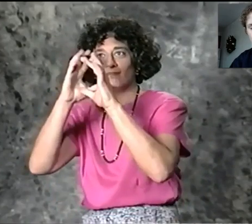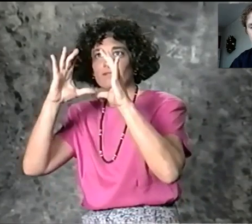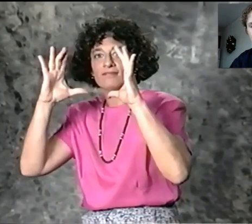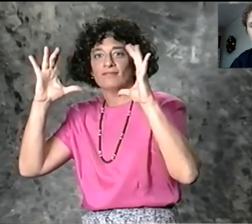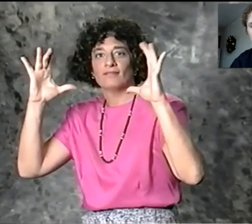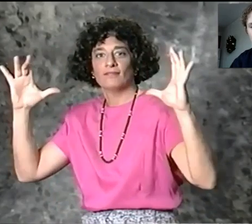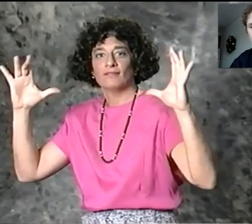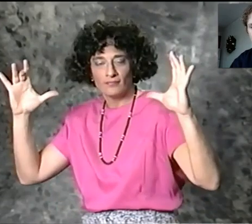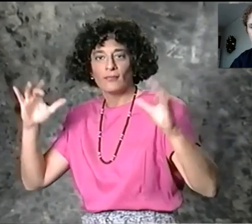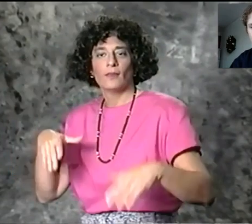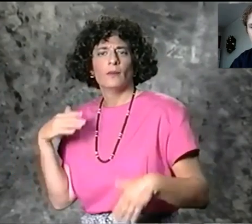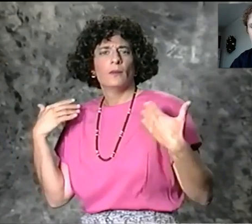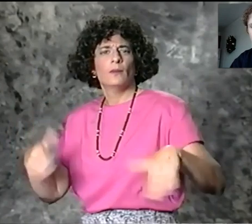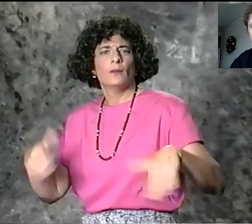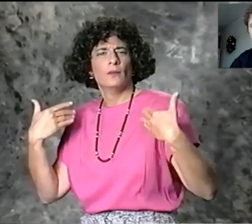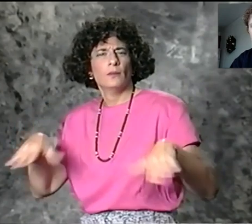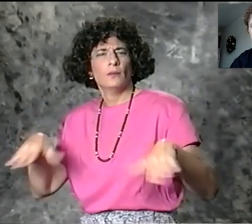And then I had a dream.